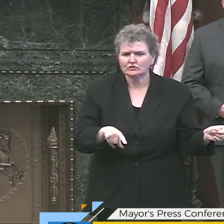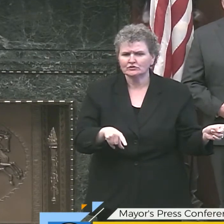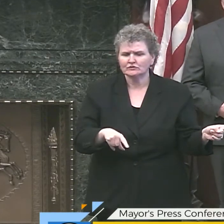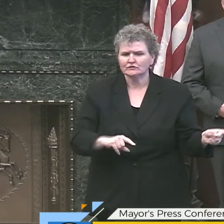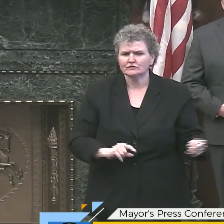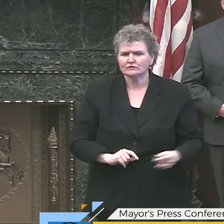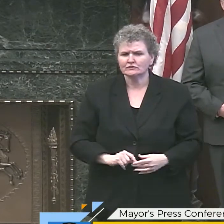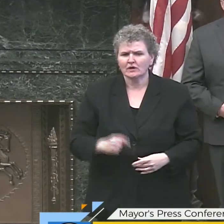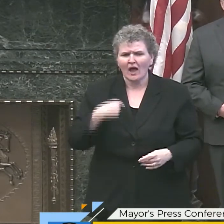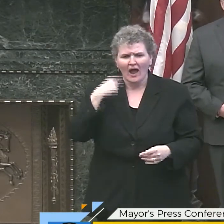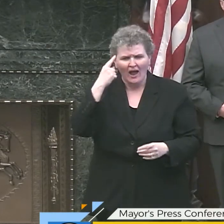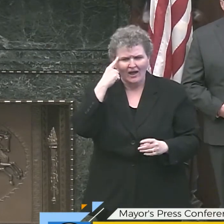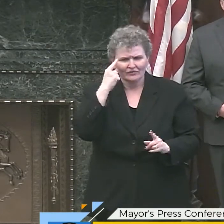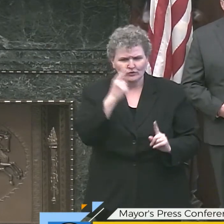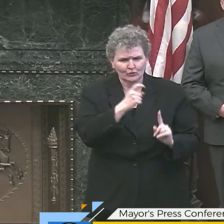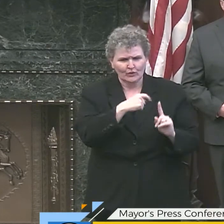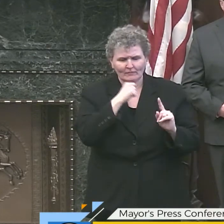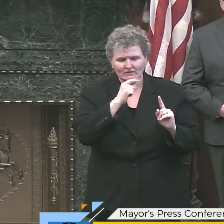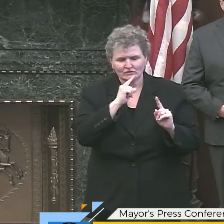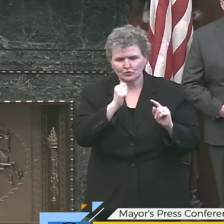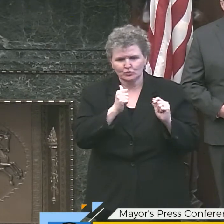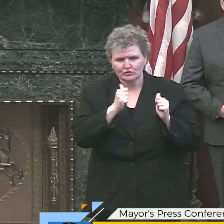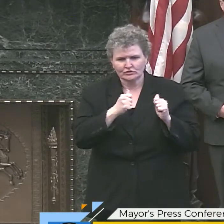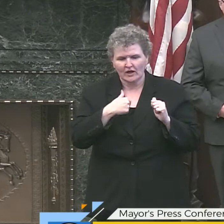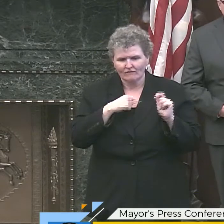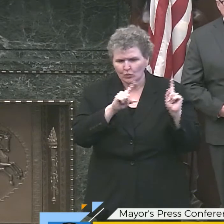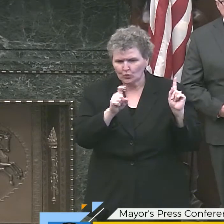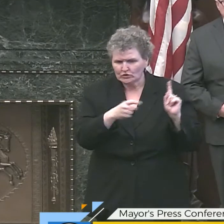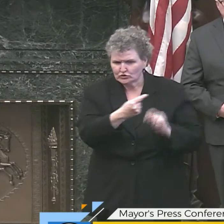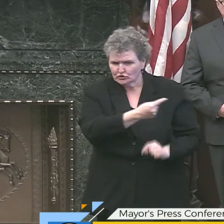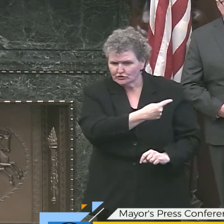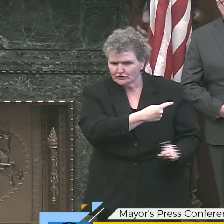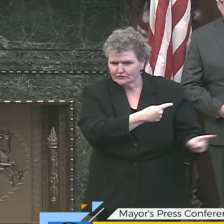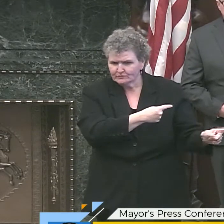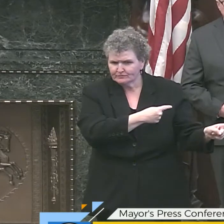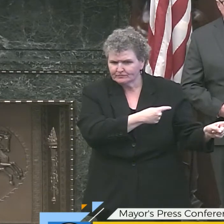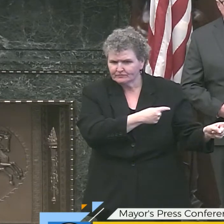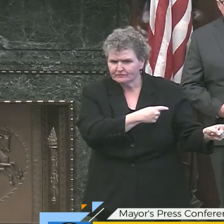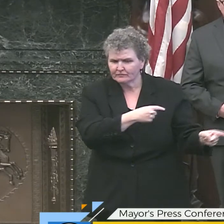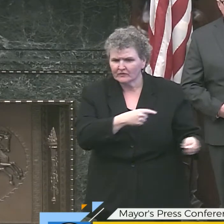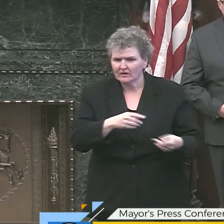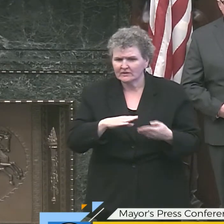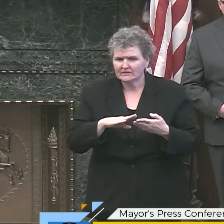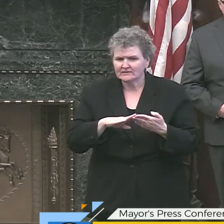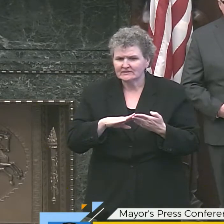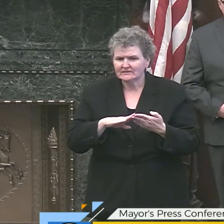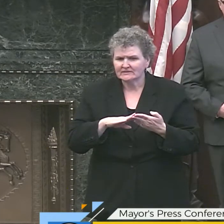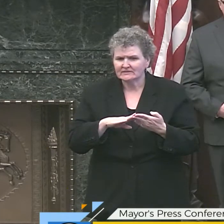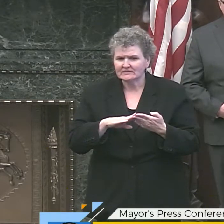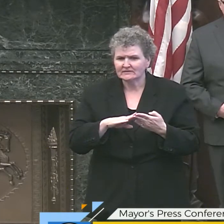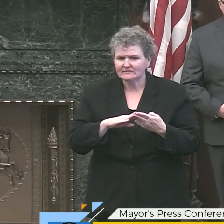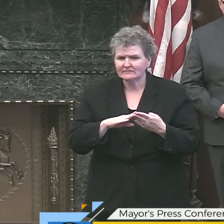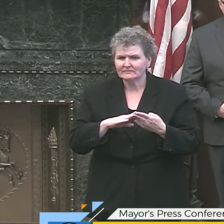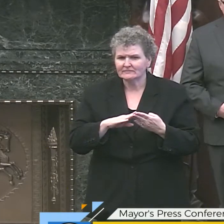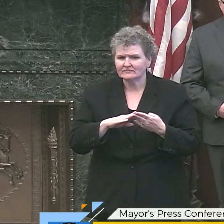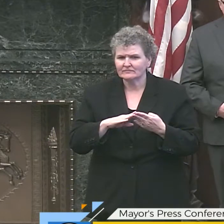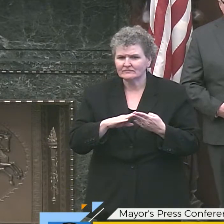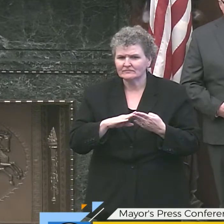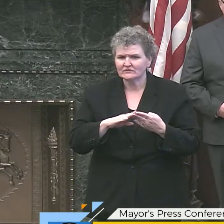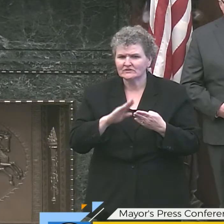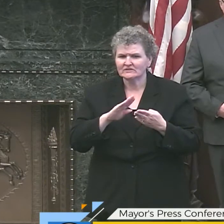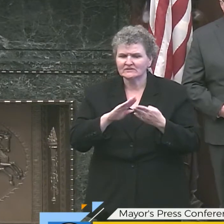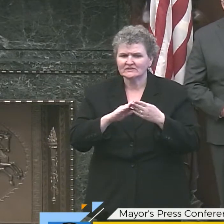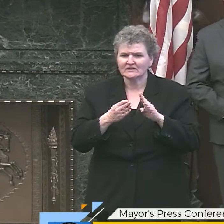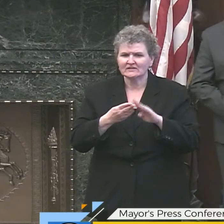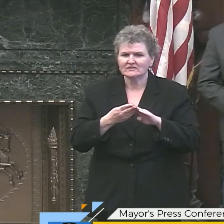but I forget who at the press conference recently mentioned that the city got 9,500 masks from the Strategic National Stockpile, but I